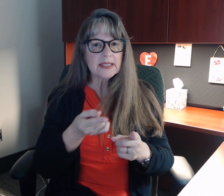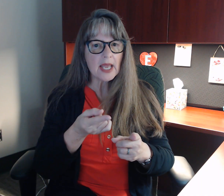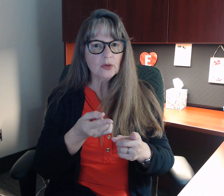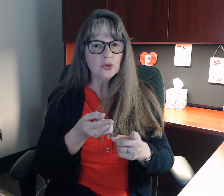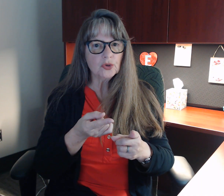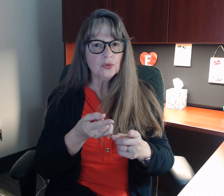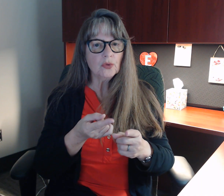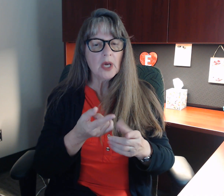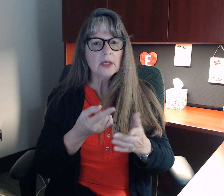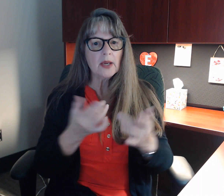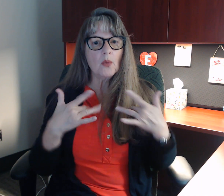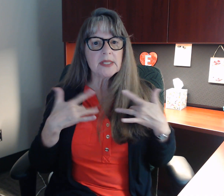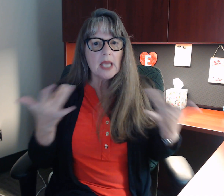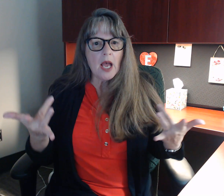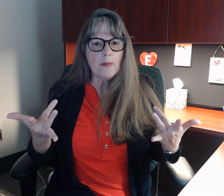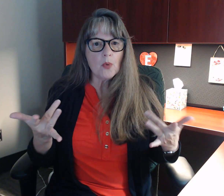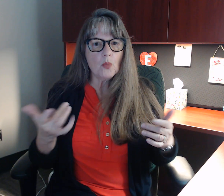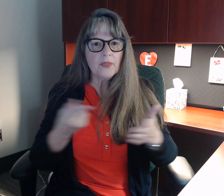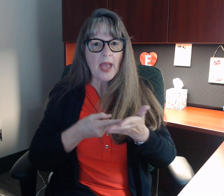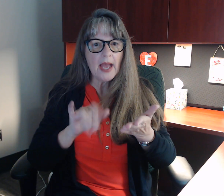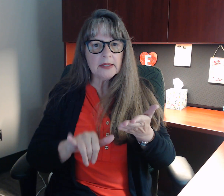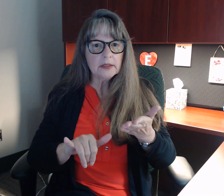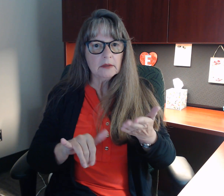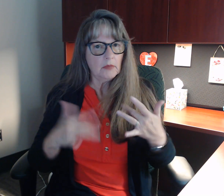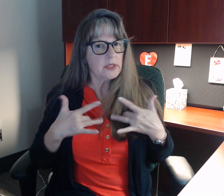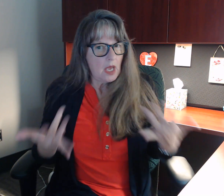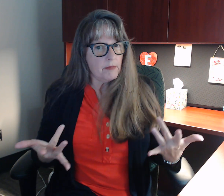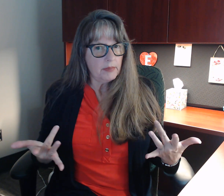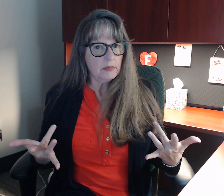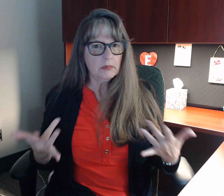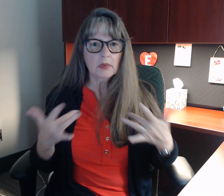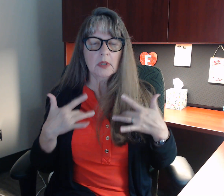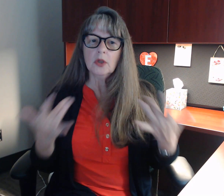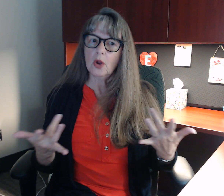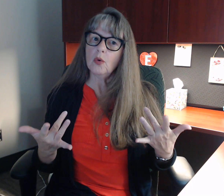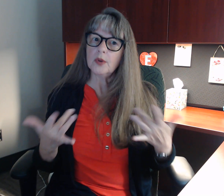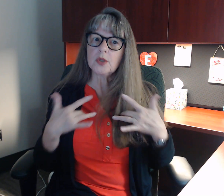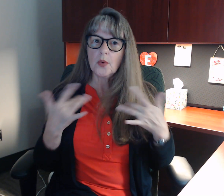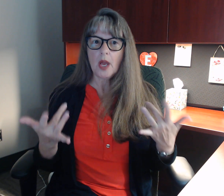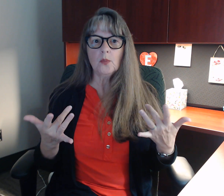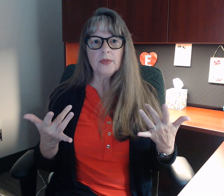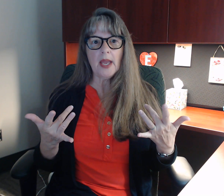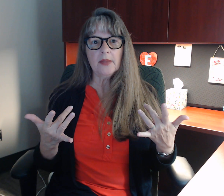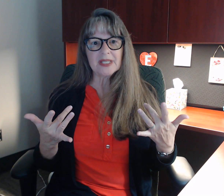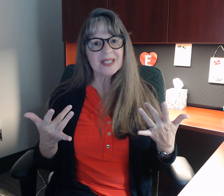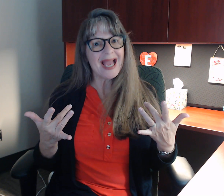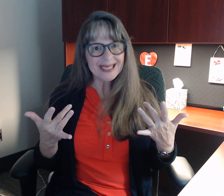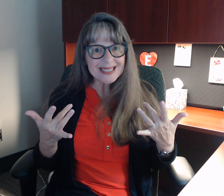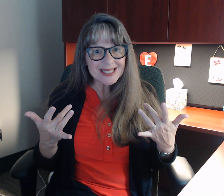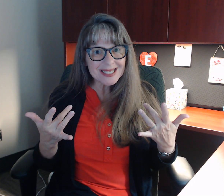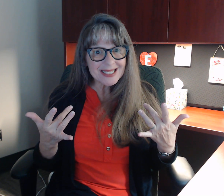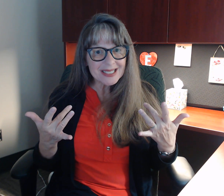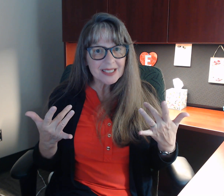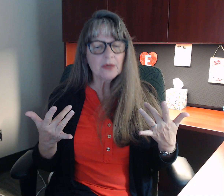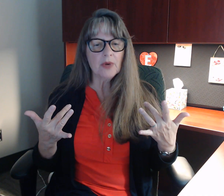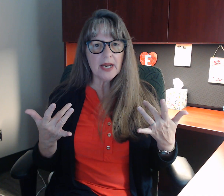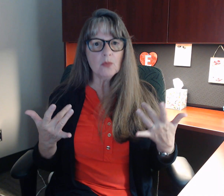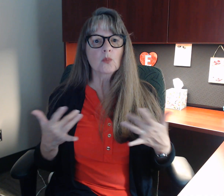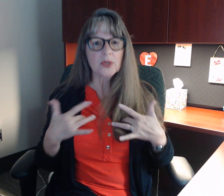tells you like what's up with that, what's up, what's going on with that, the status, right? What's going